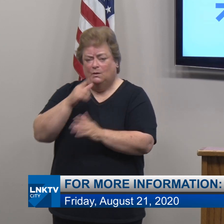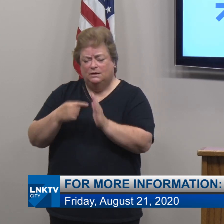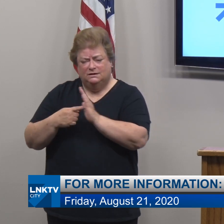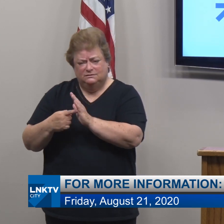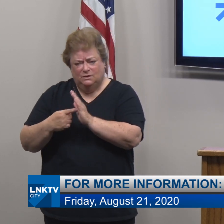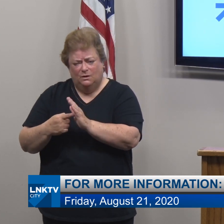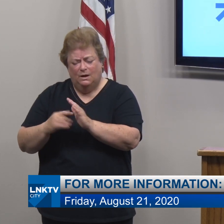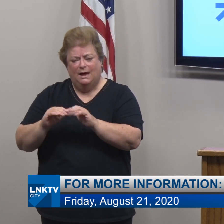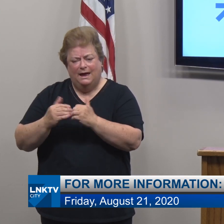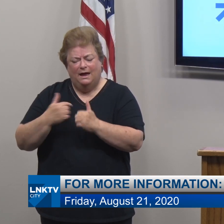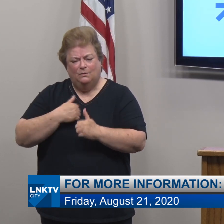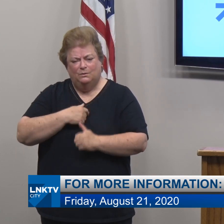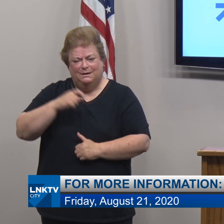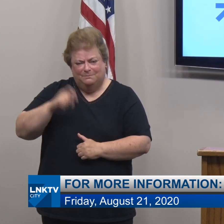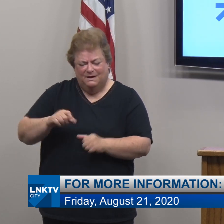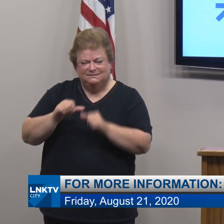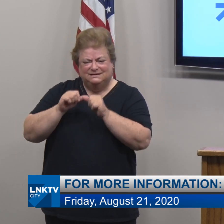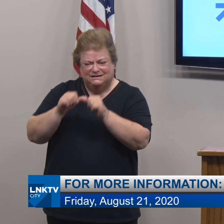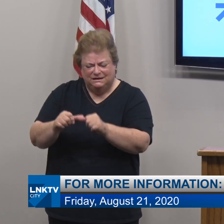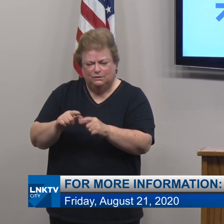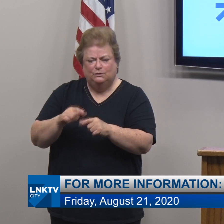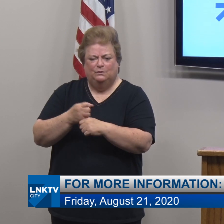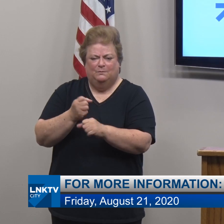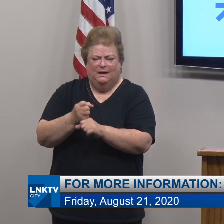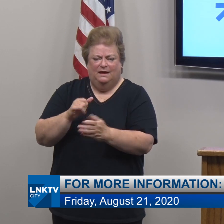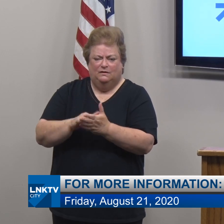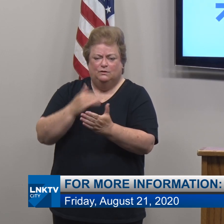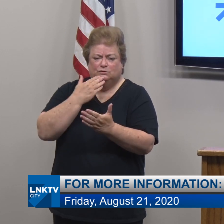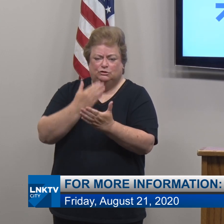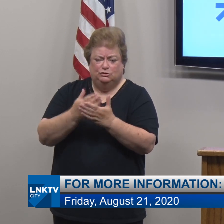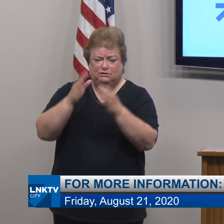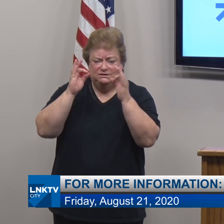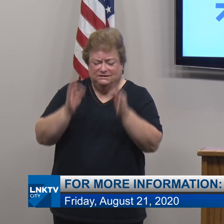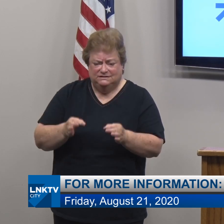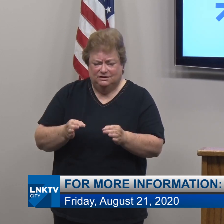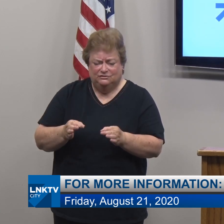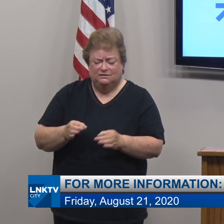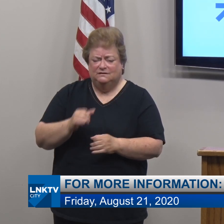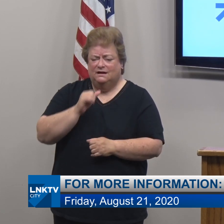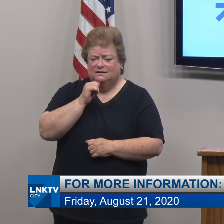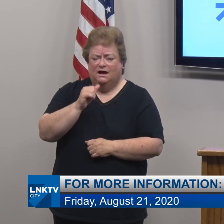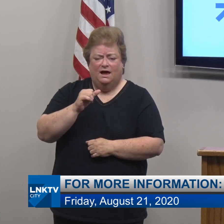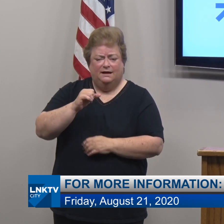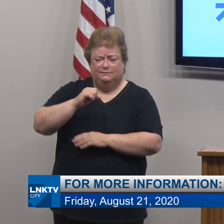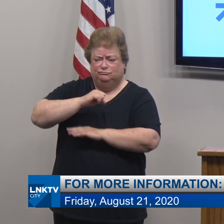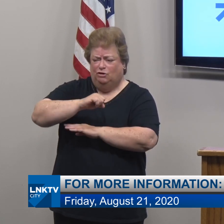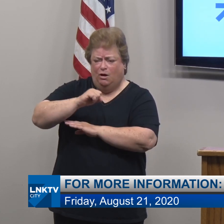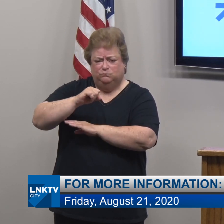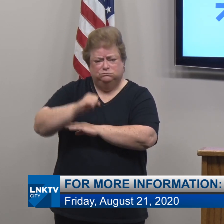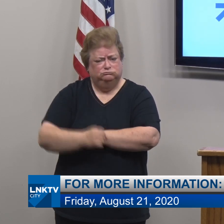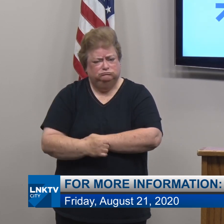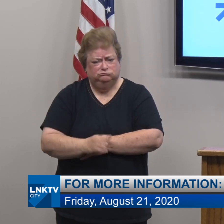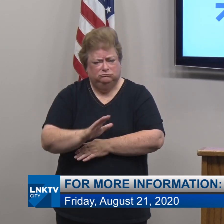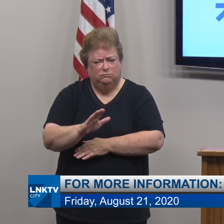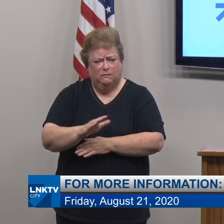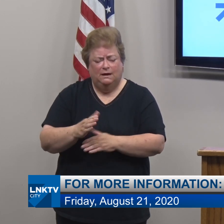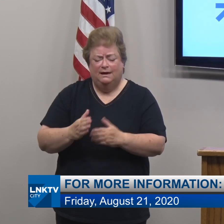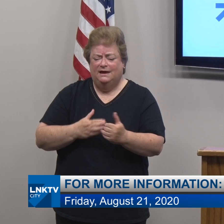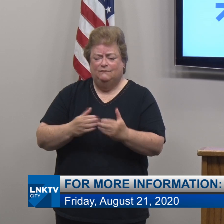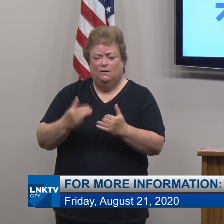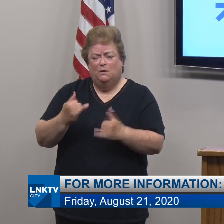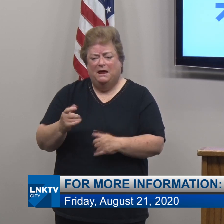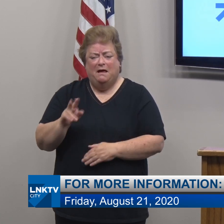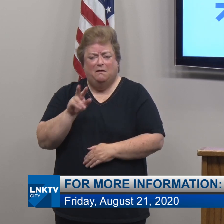must continue to make good choices and why we must not let down our guard, even as we move into yellow on the